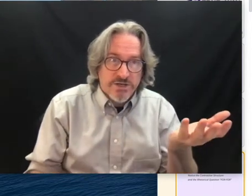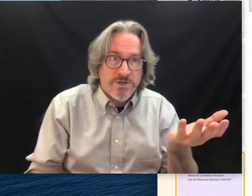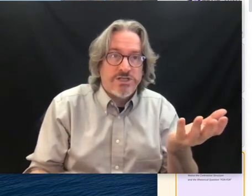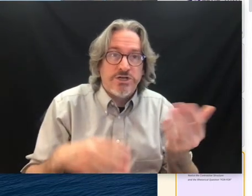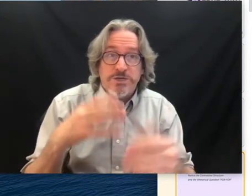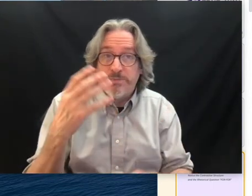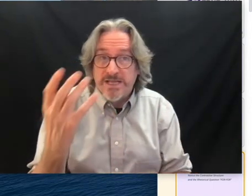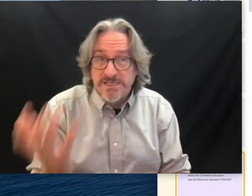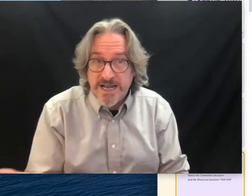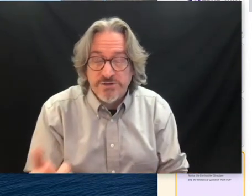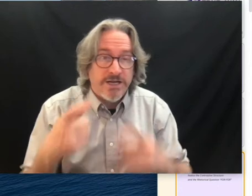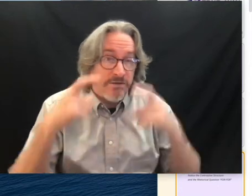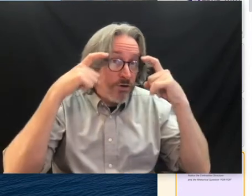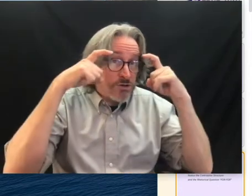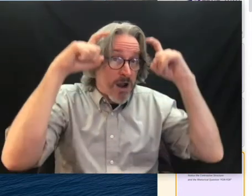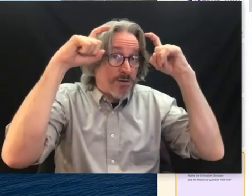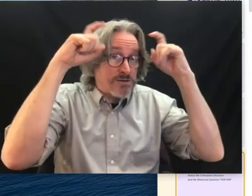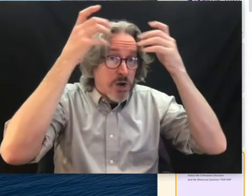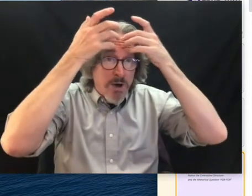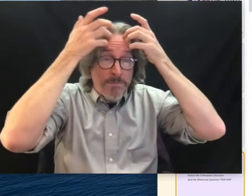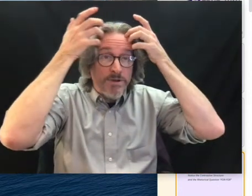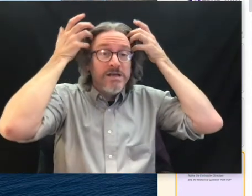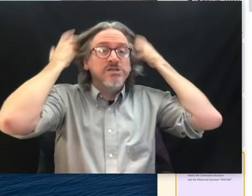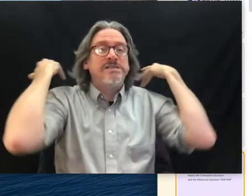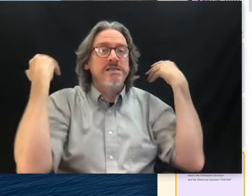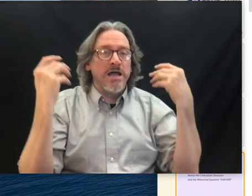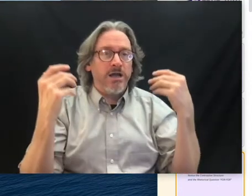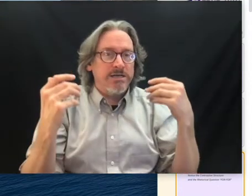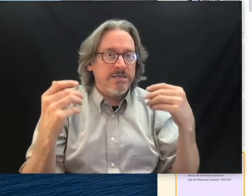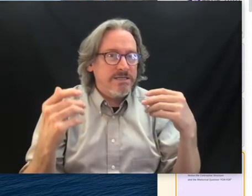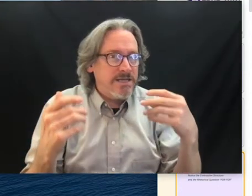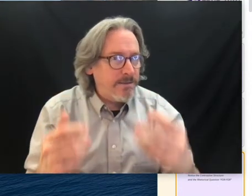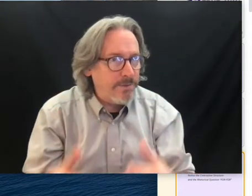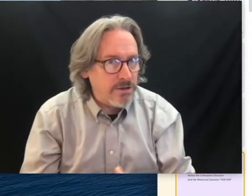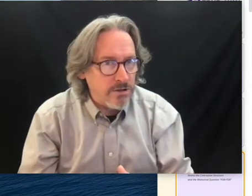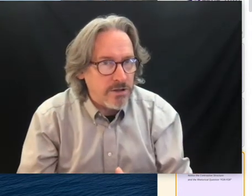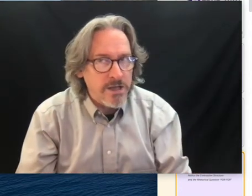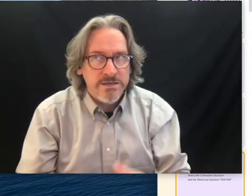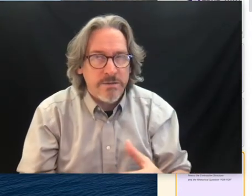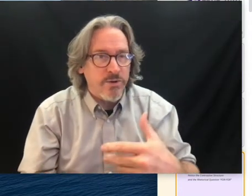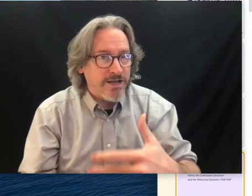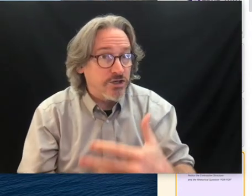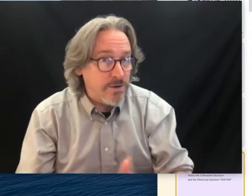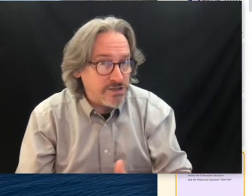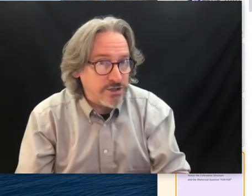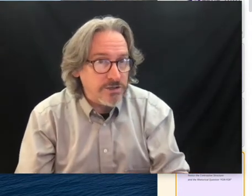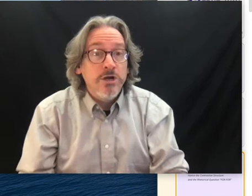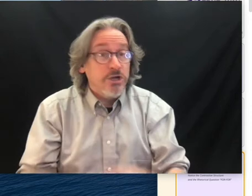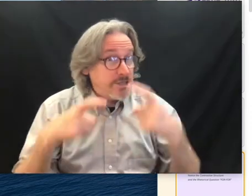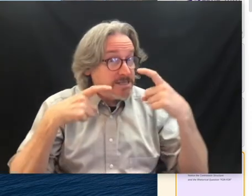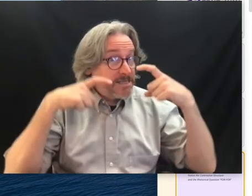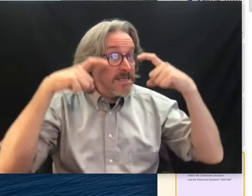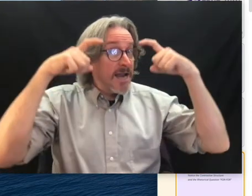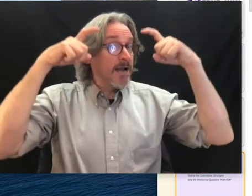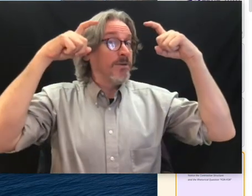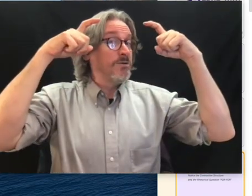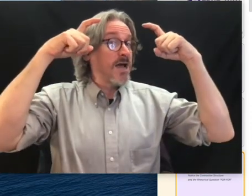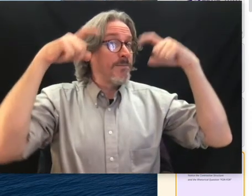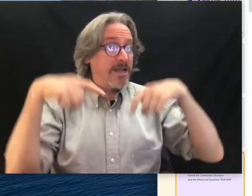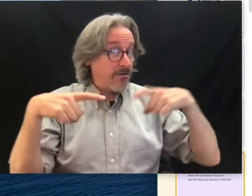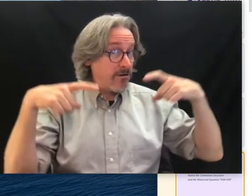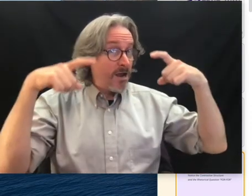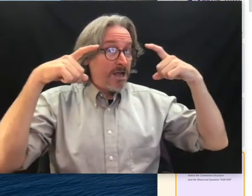asks the question and she plans on answering it. If you notice, her eyebrows go up. So it's not a typical WH question. She's setting up a